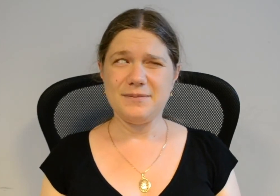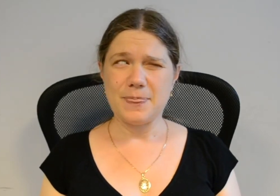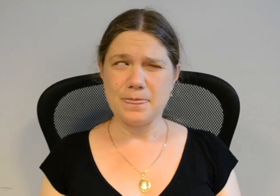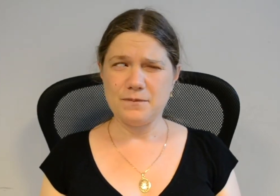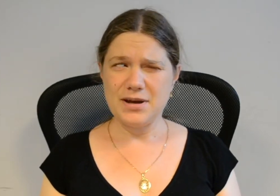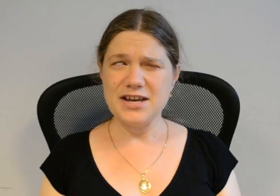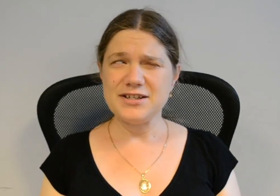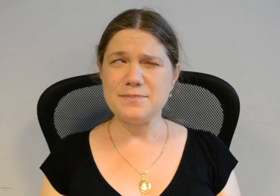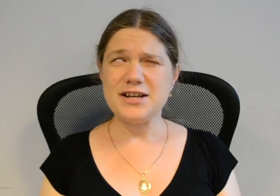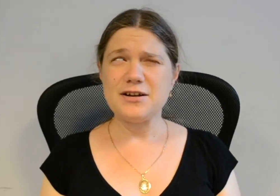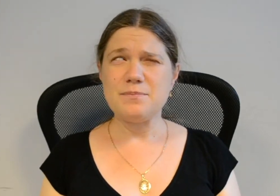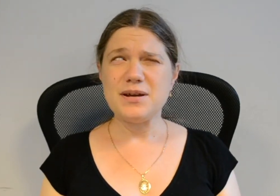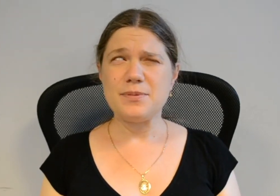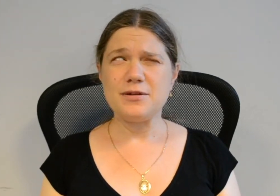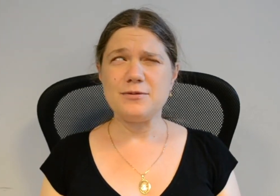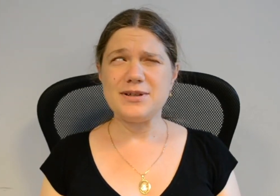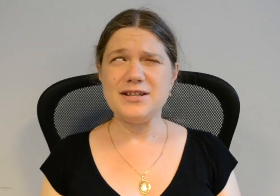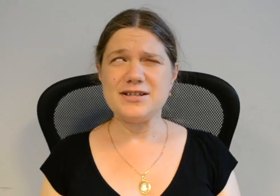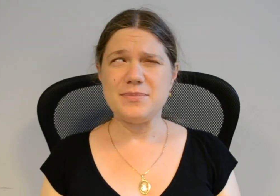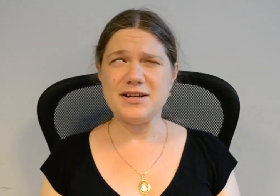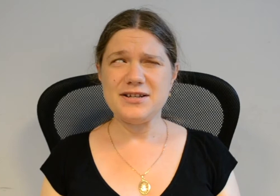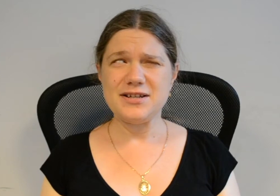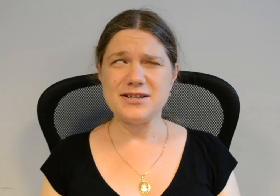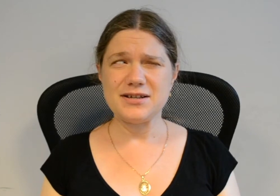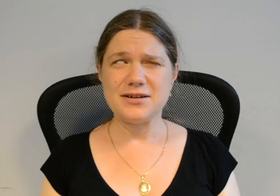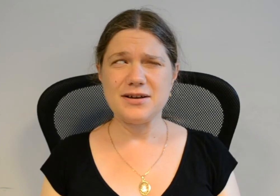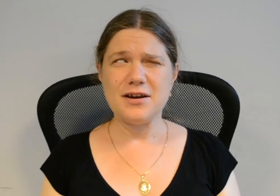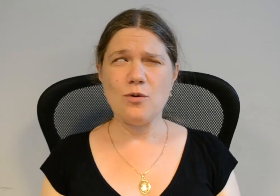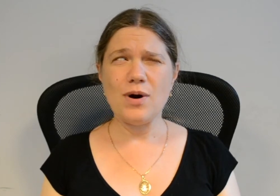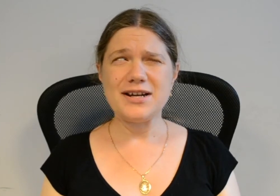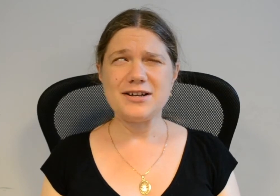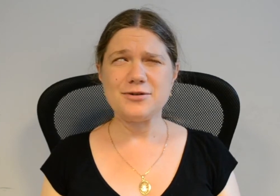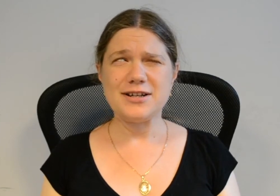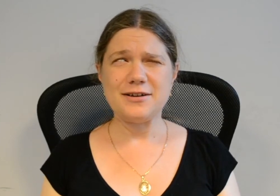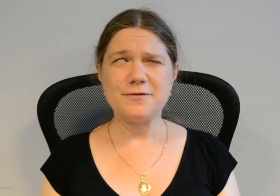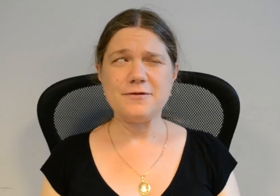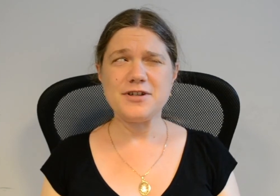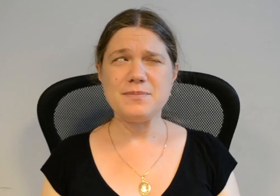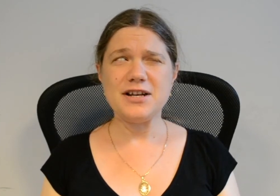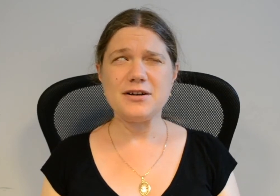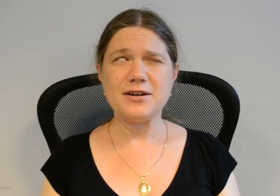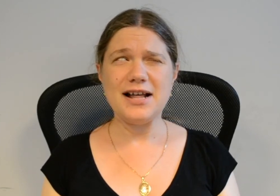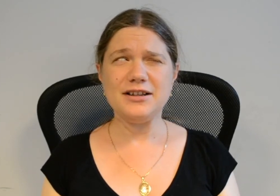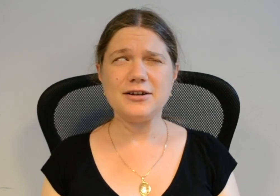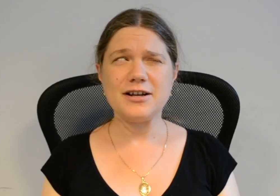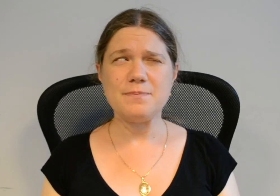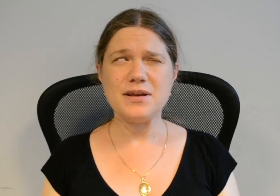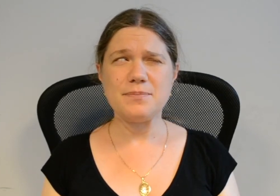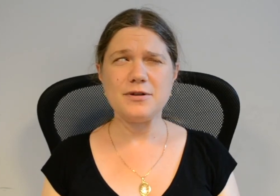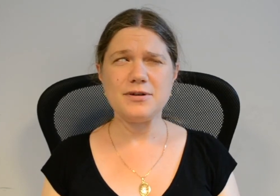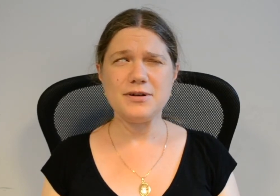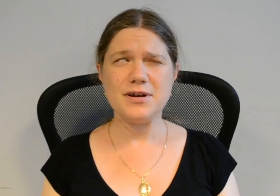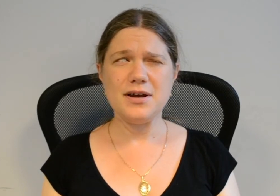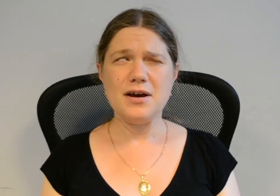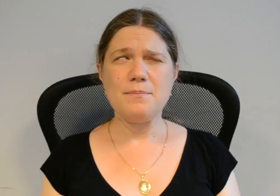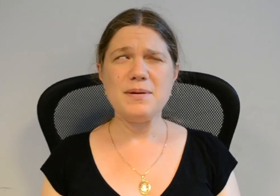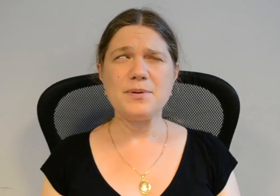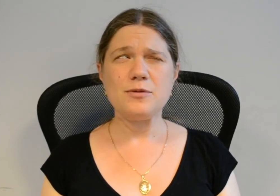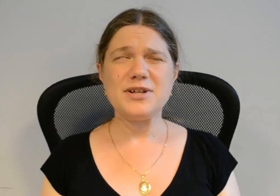80 million people with disabilities, 150 million elderly people, people with